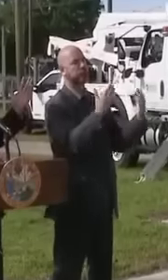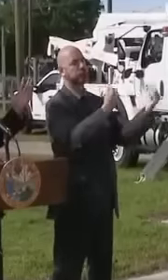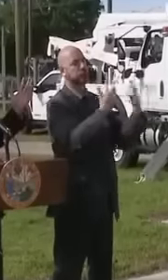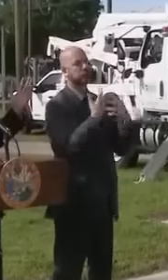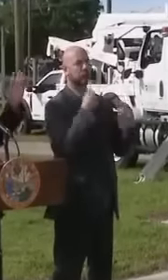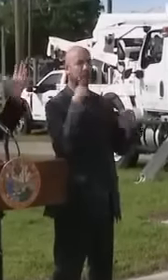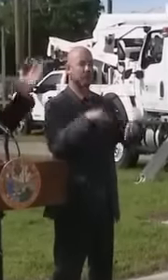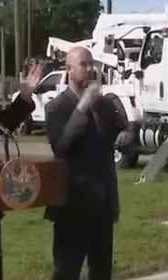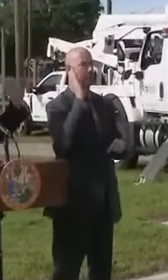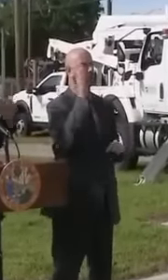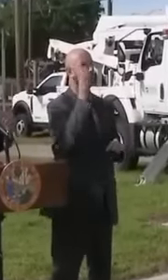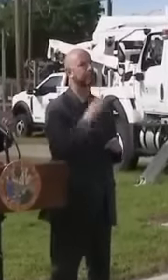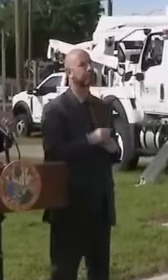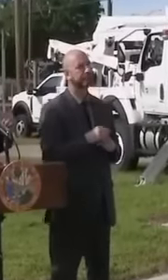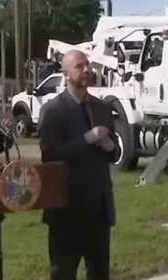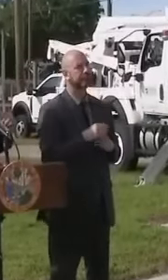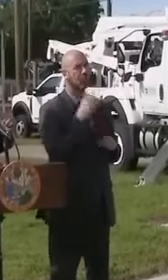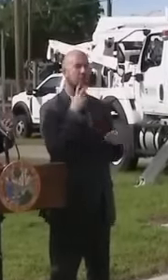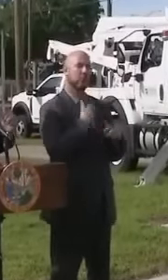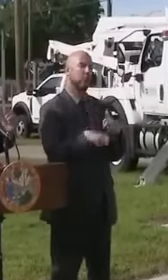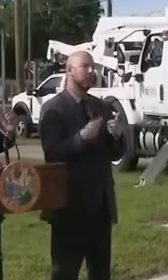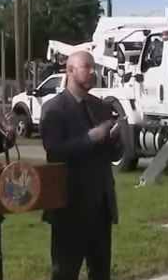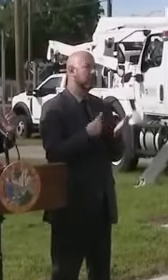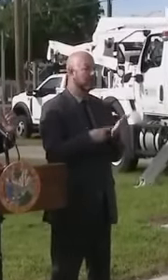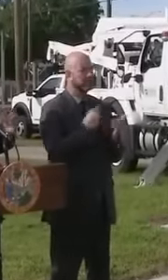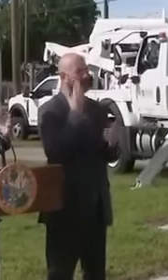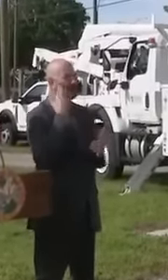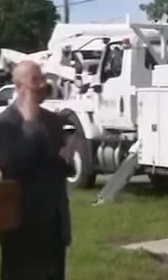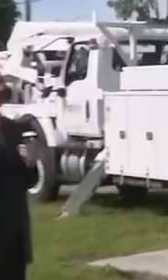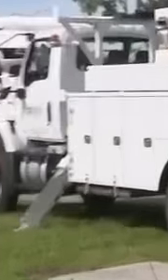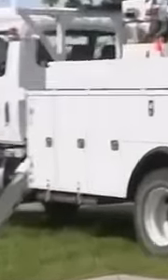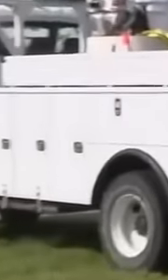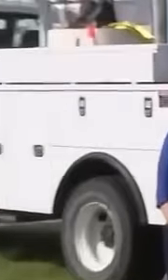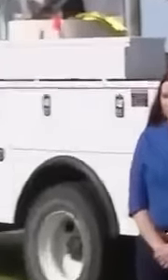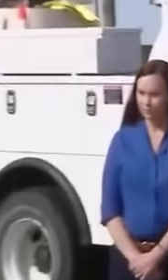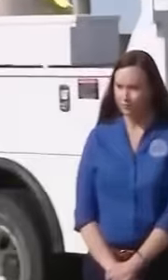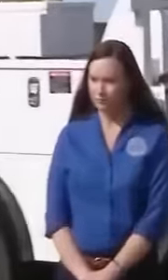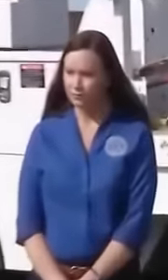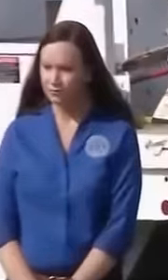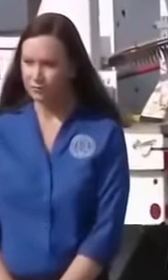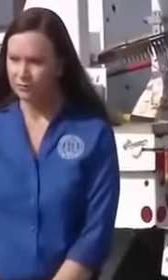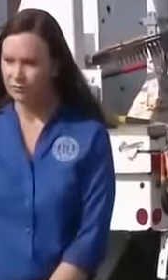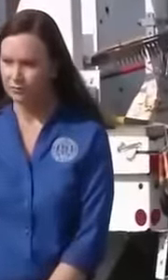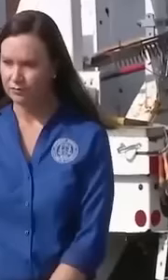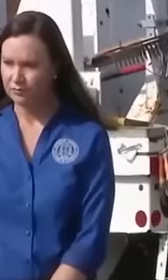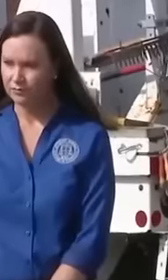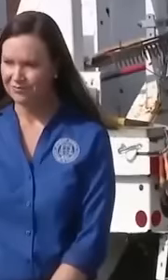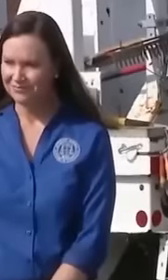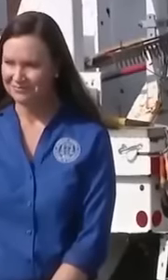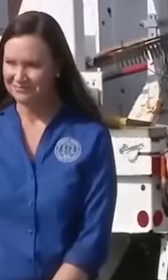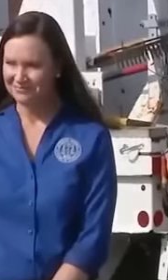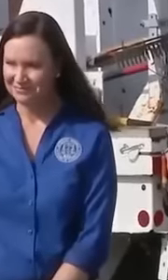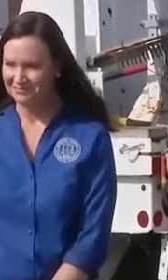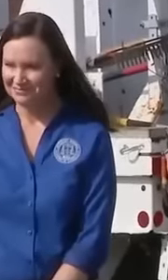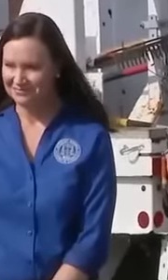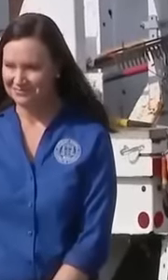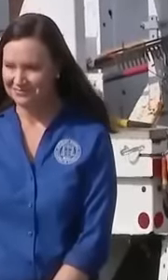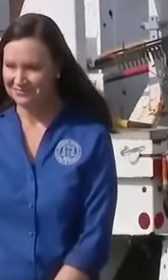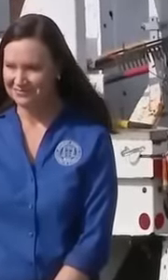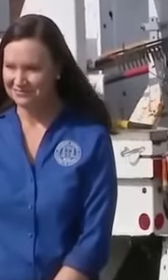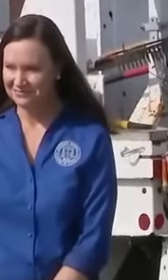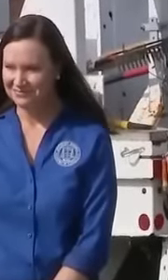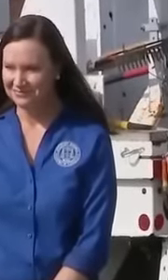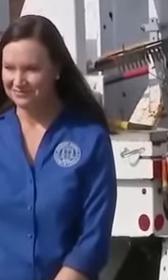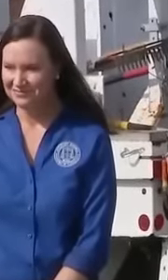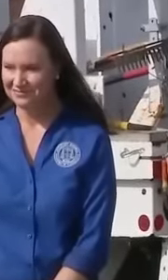I talk to, you know, the CEO, Archie, and I say, man, we always talk when there's a storm. Like maybe sometimes just got to